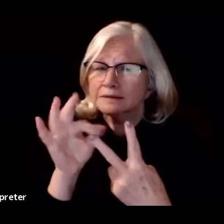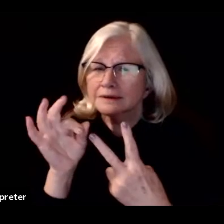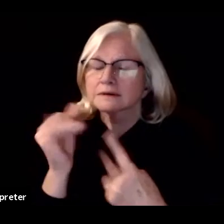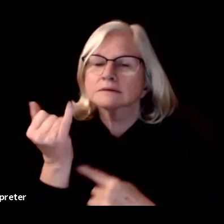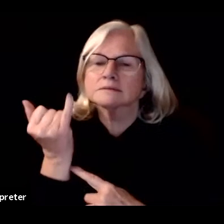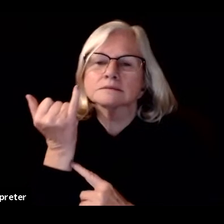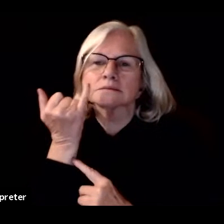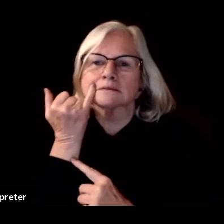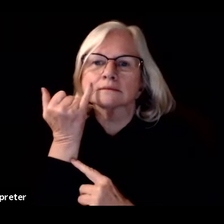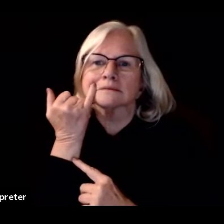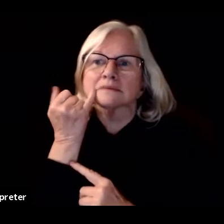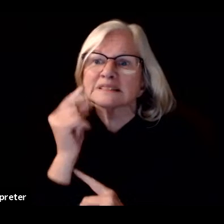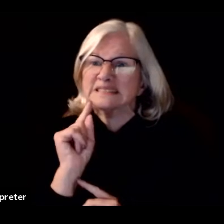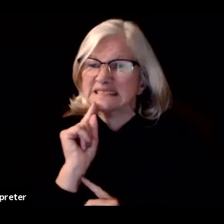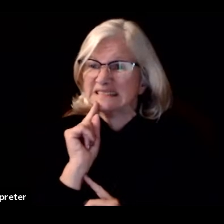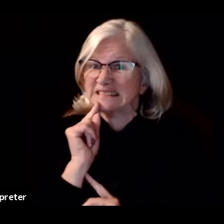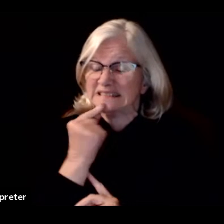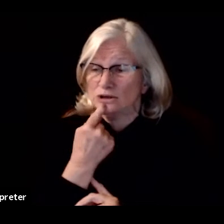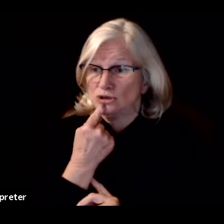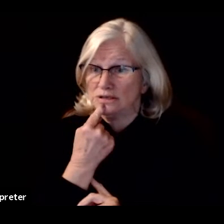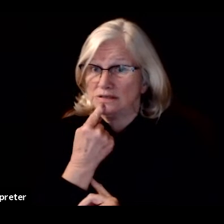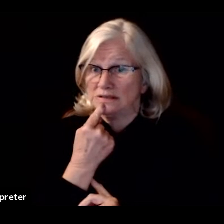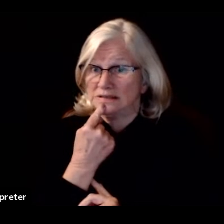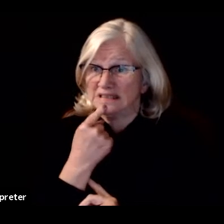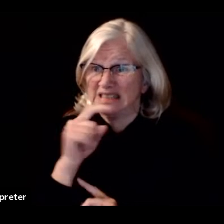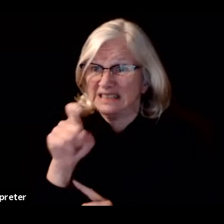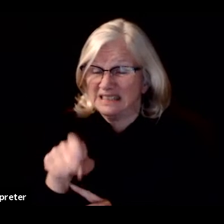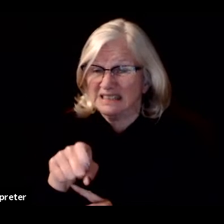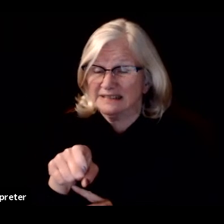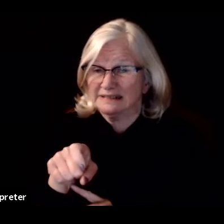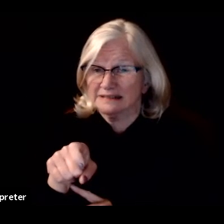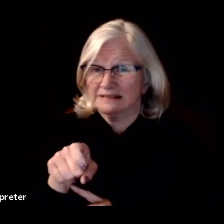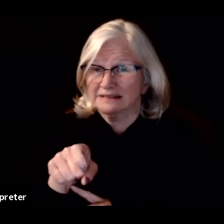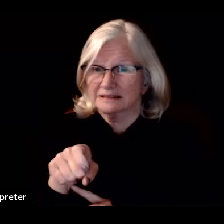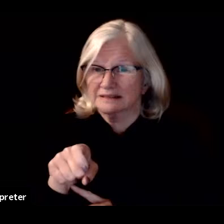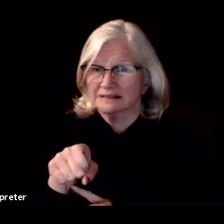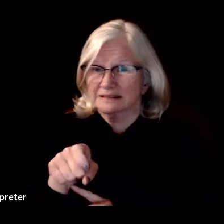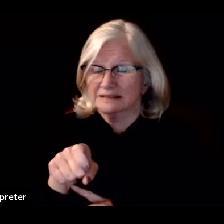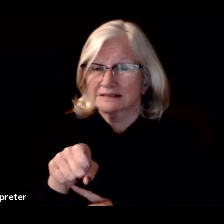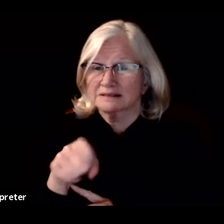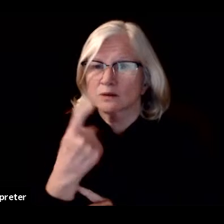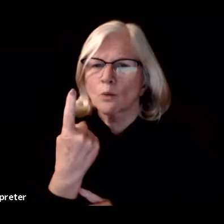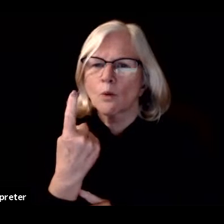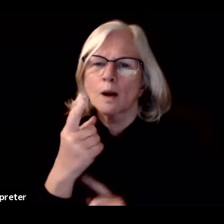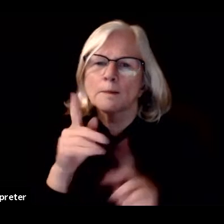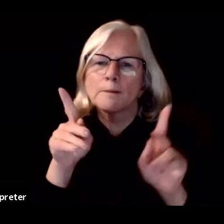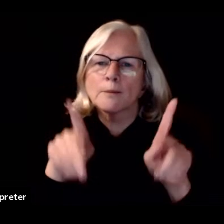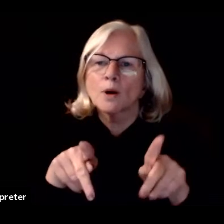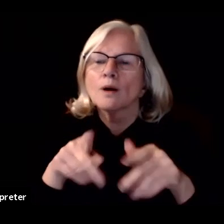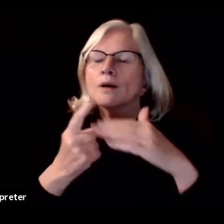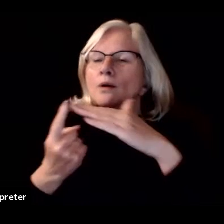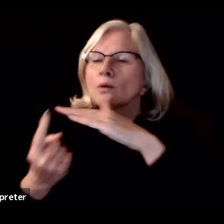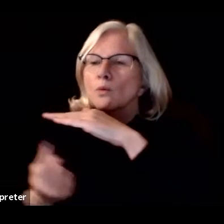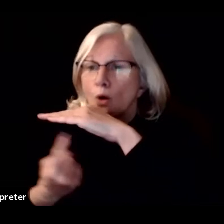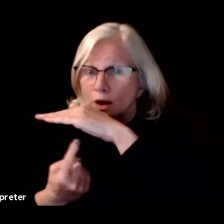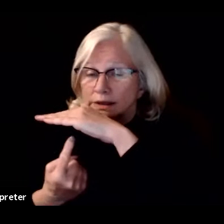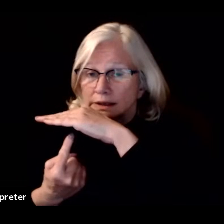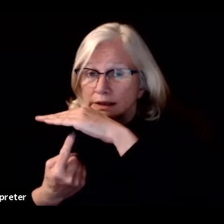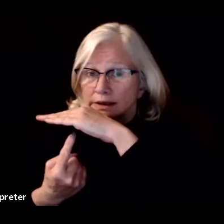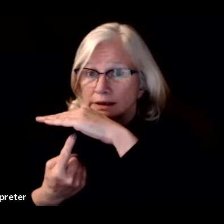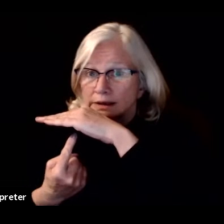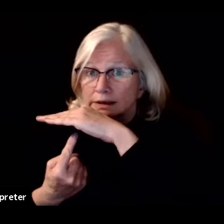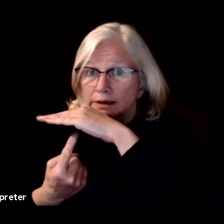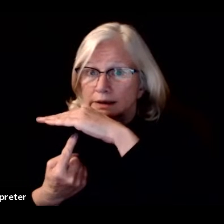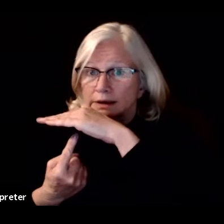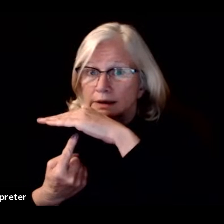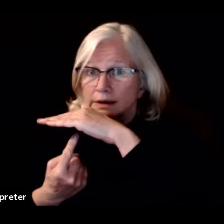which would include that someone who needs to be out on quarantine could work in a non-patient